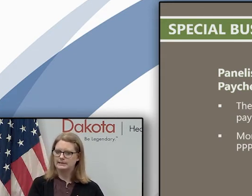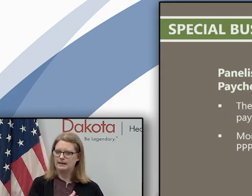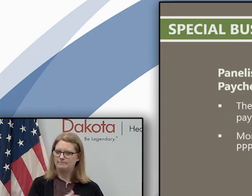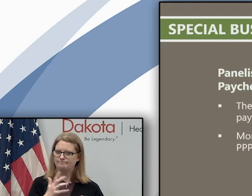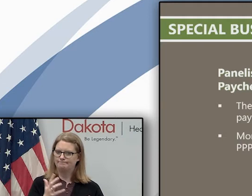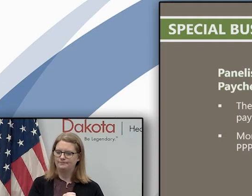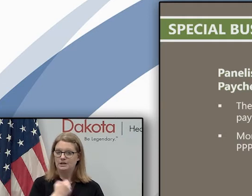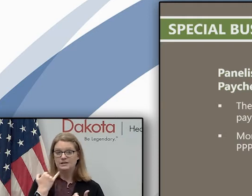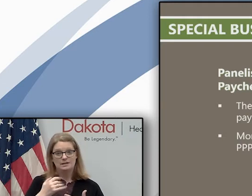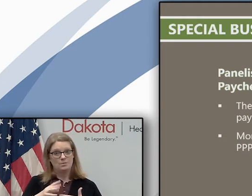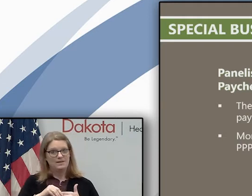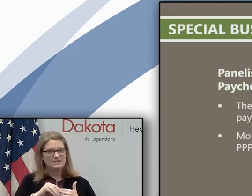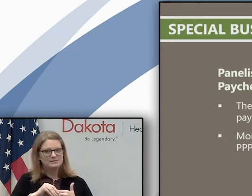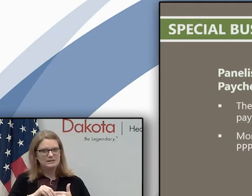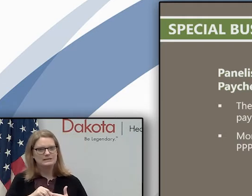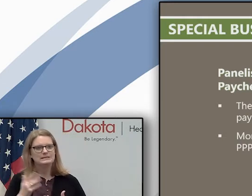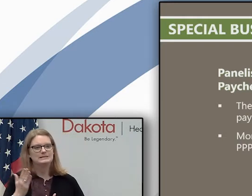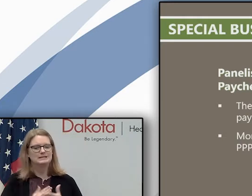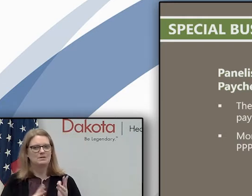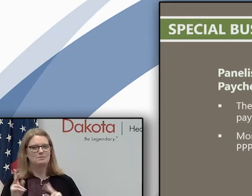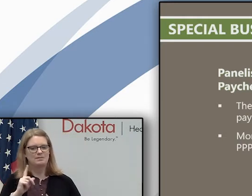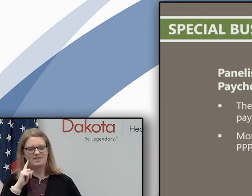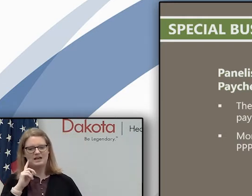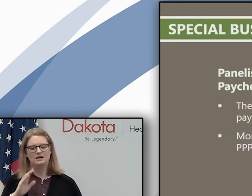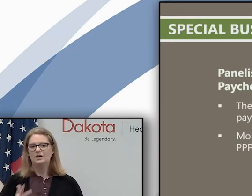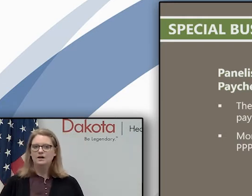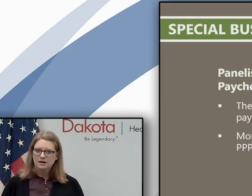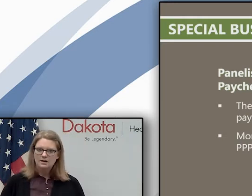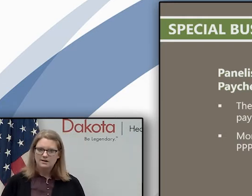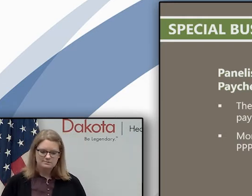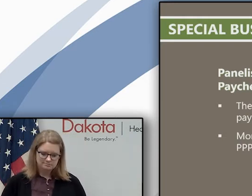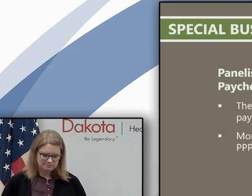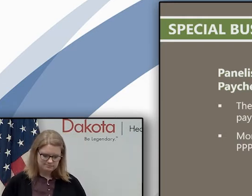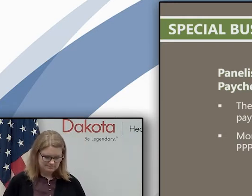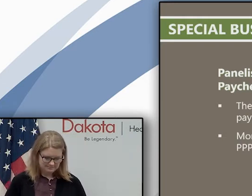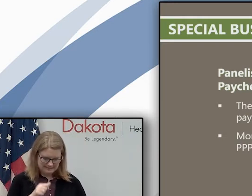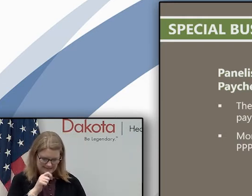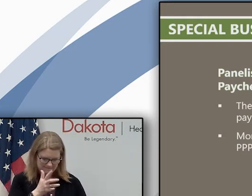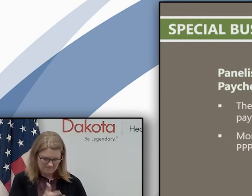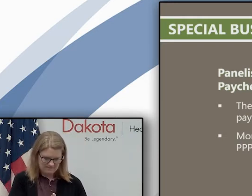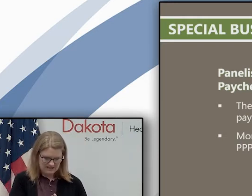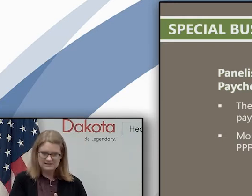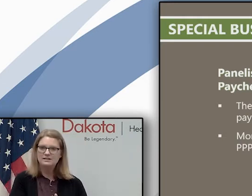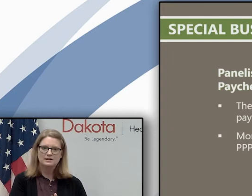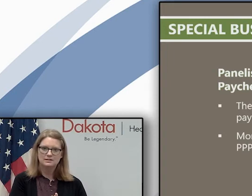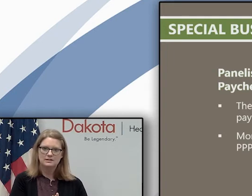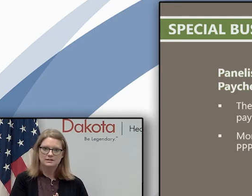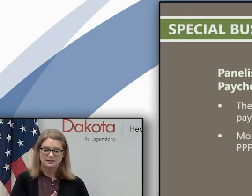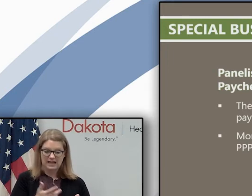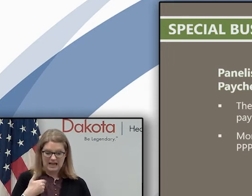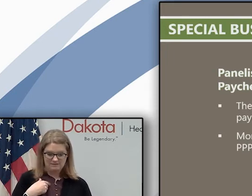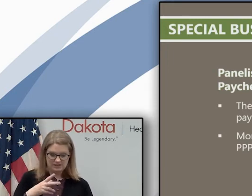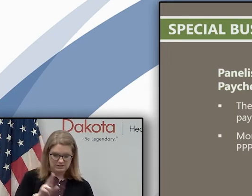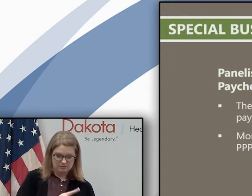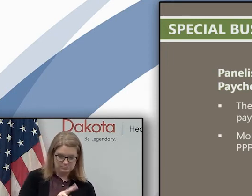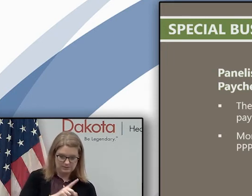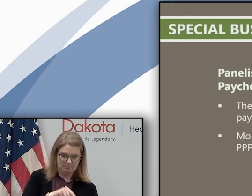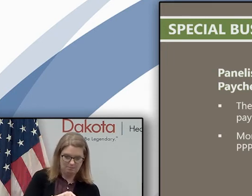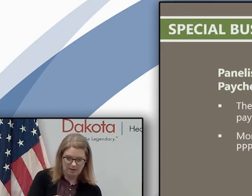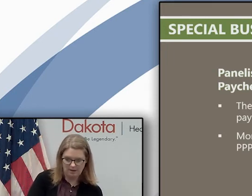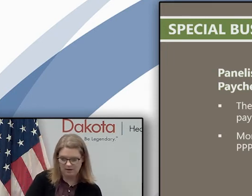With the Flexibility Act, some people may have looked at it and said, hey, it's not going to work for me because of the ratio of what do I have to spend on payroll versus